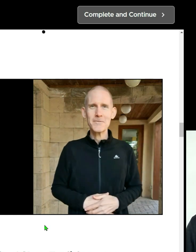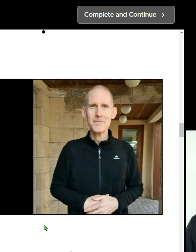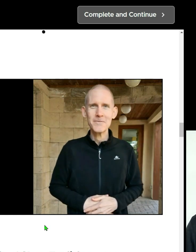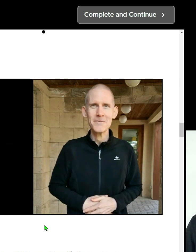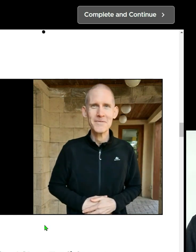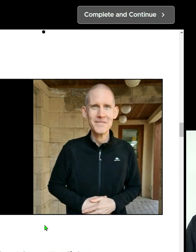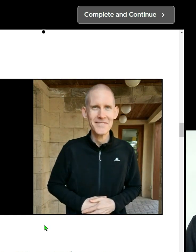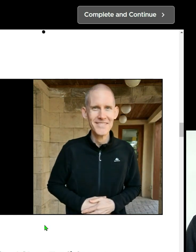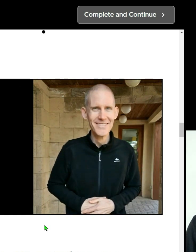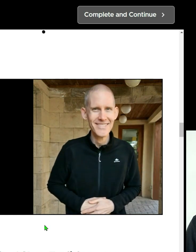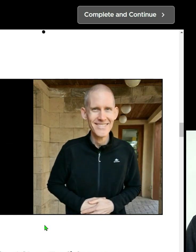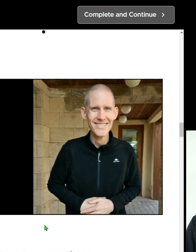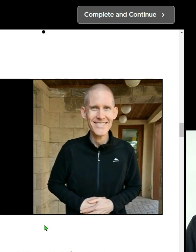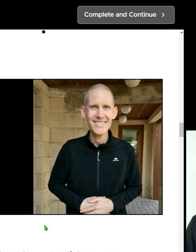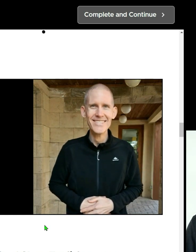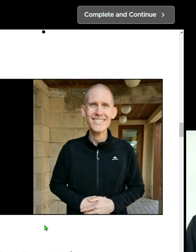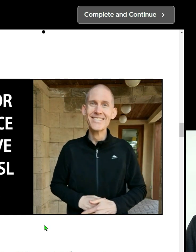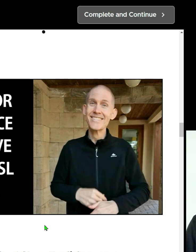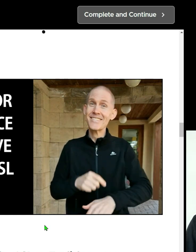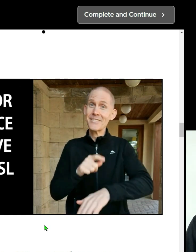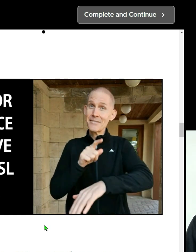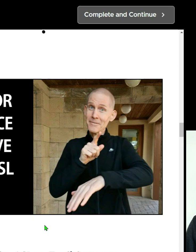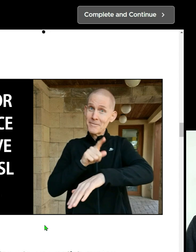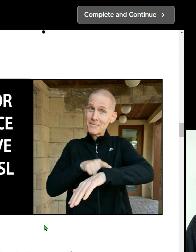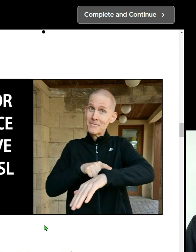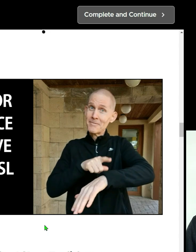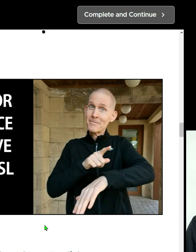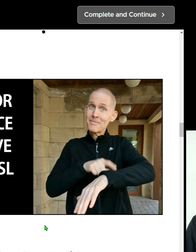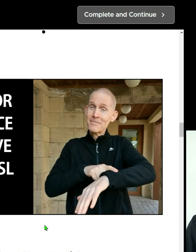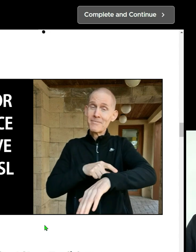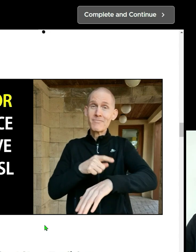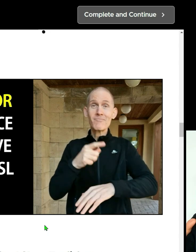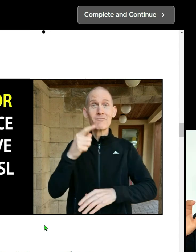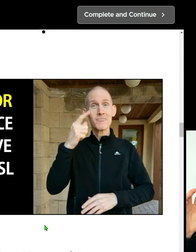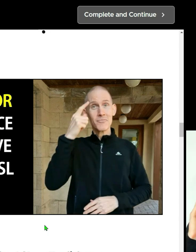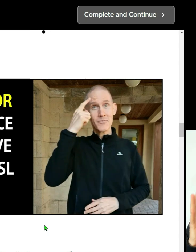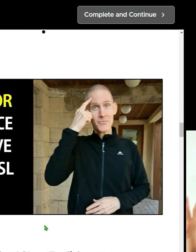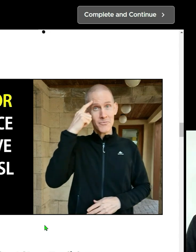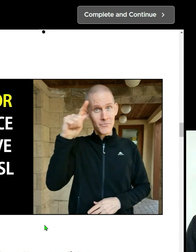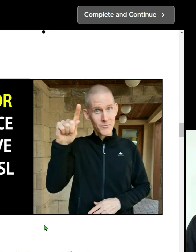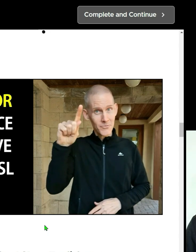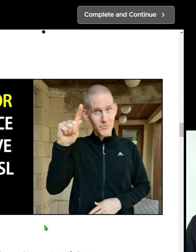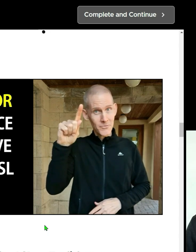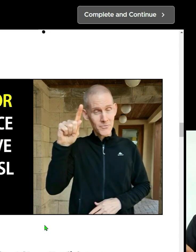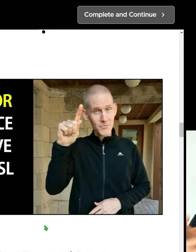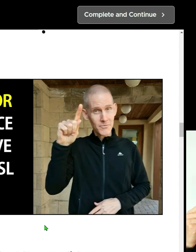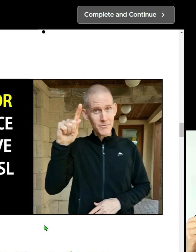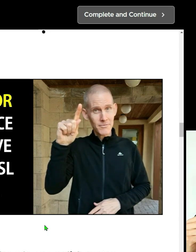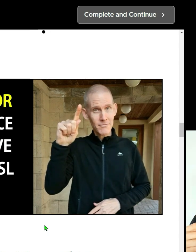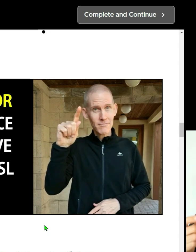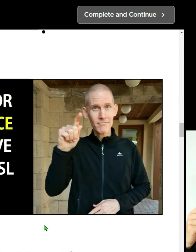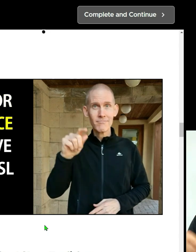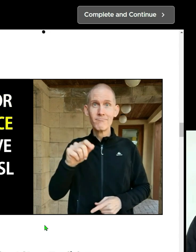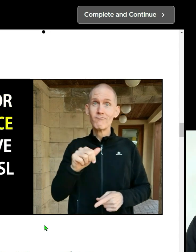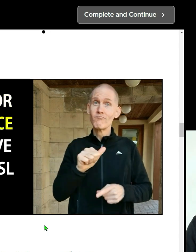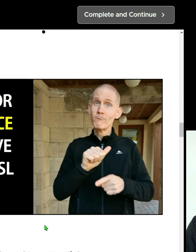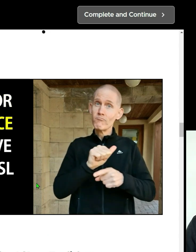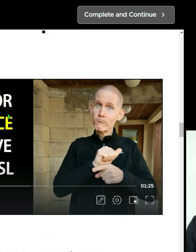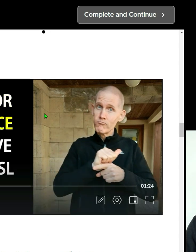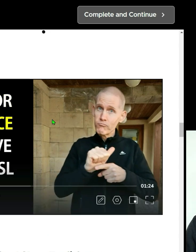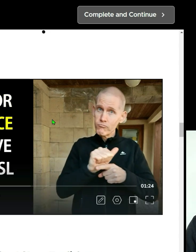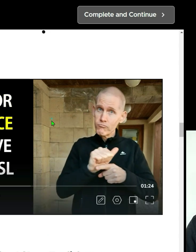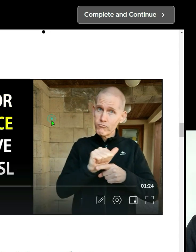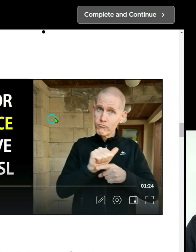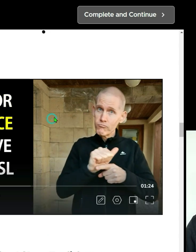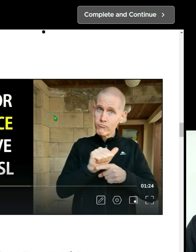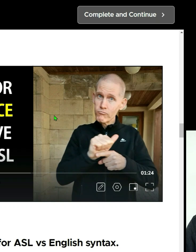it at that exact moment. Right. So it's a fantastic opportunity for you to learn sign with me.